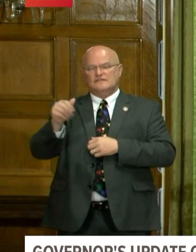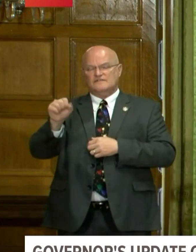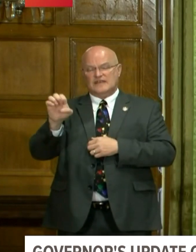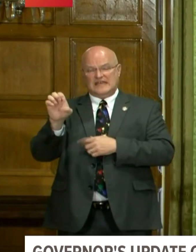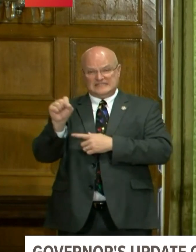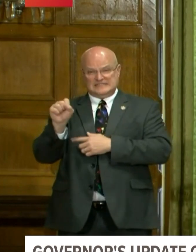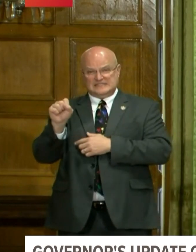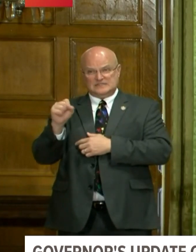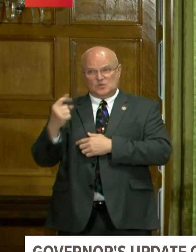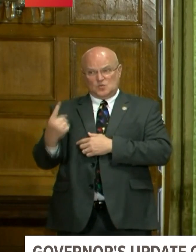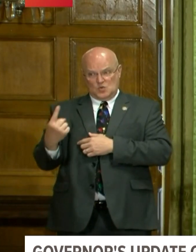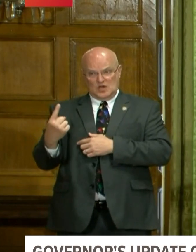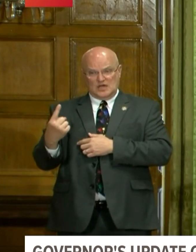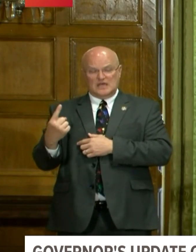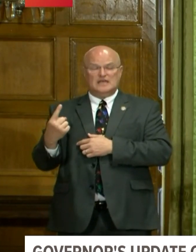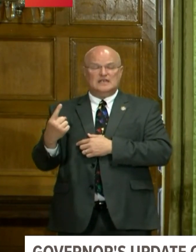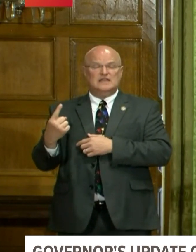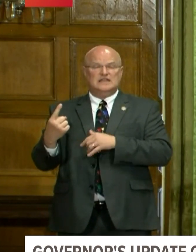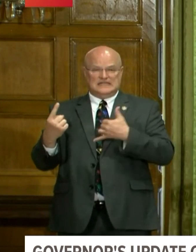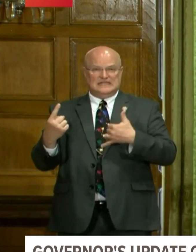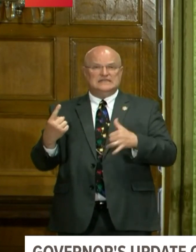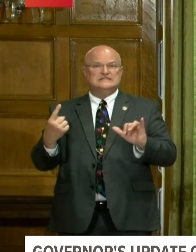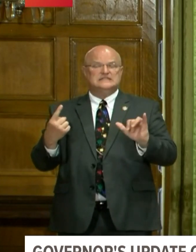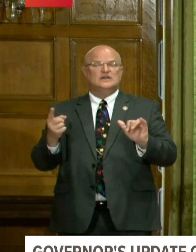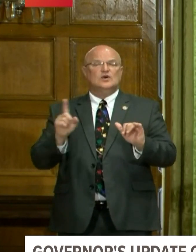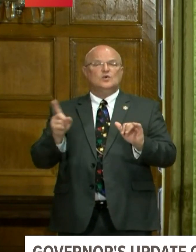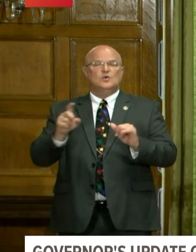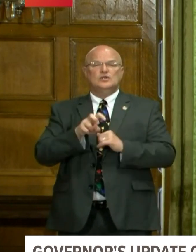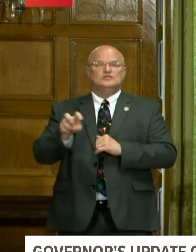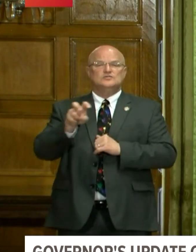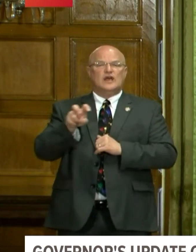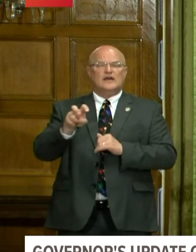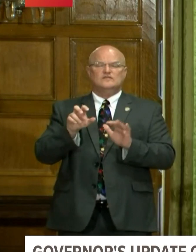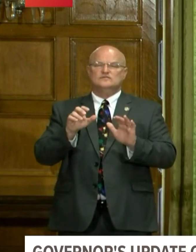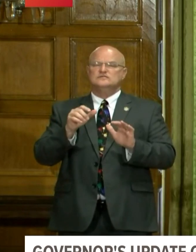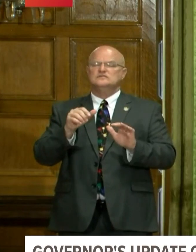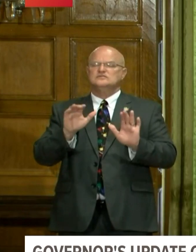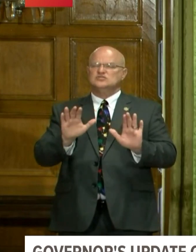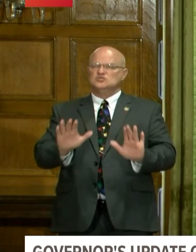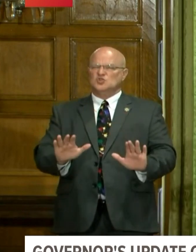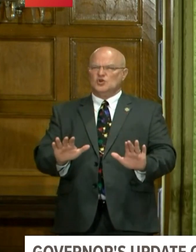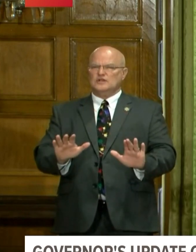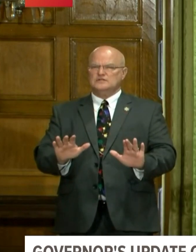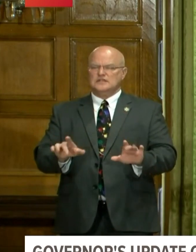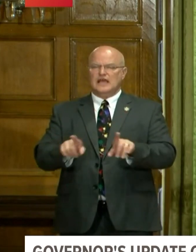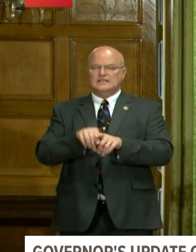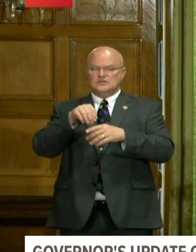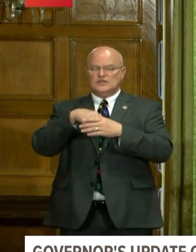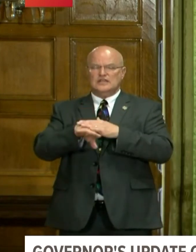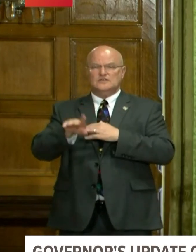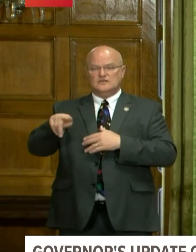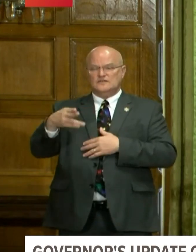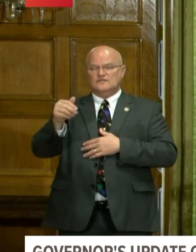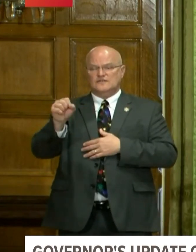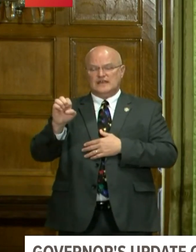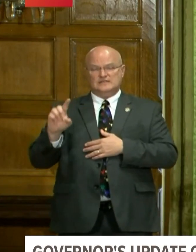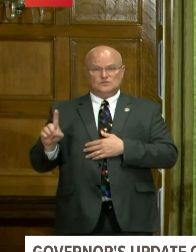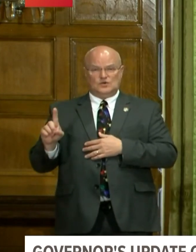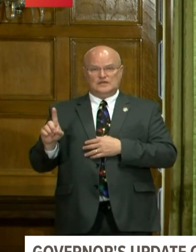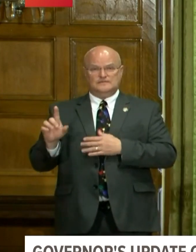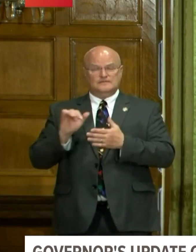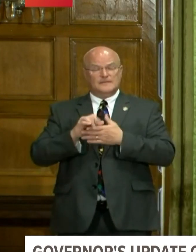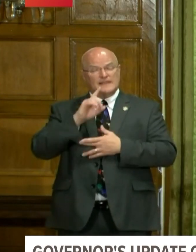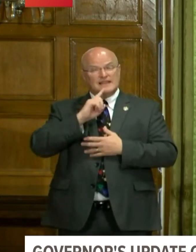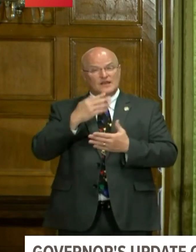phases, phase 1 is still where travel is discouraged, even as you enter into phase 1. And